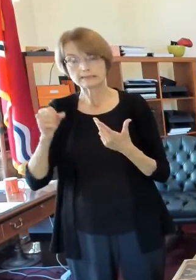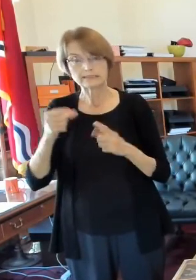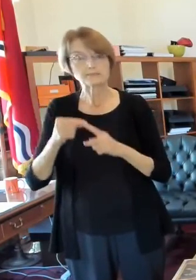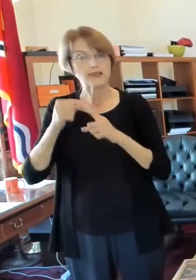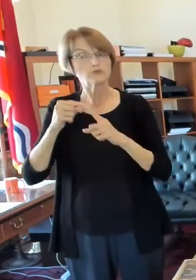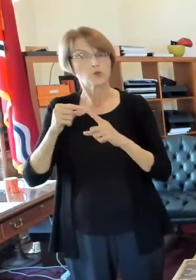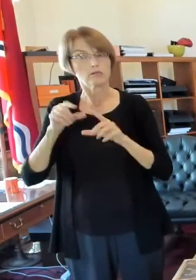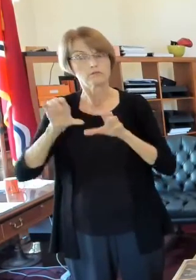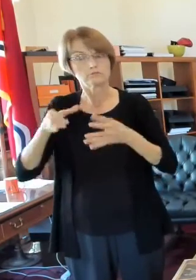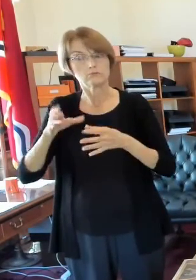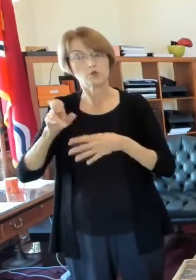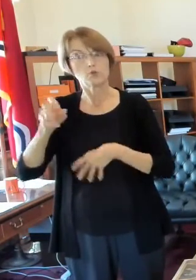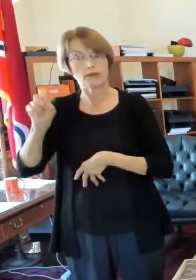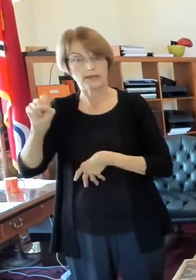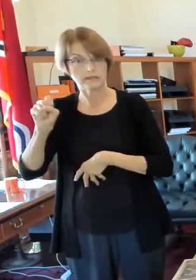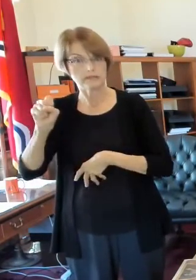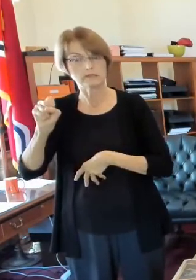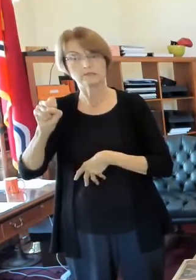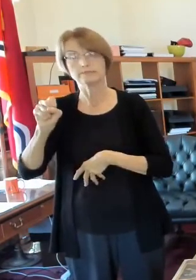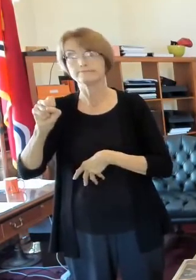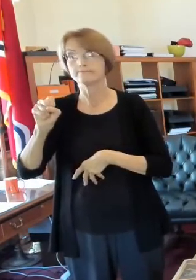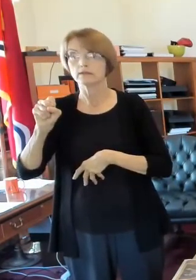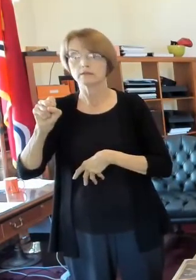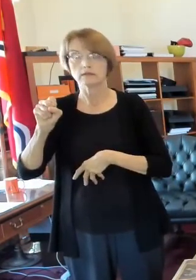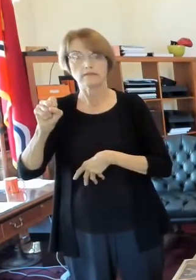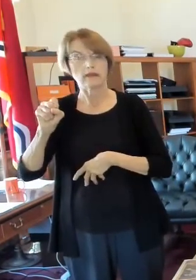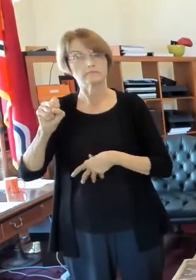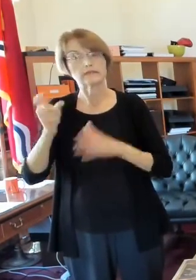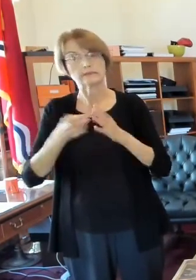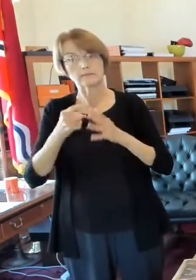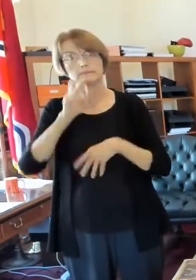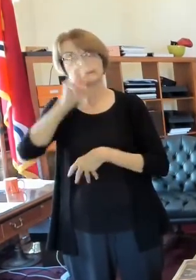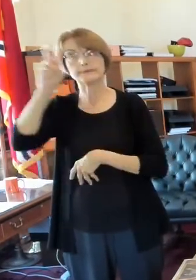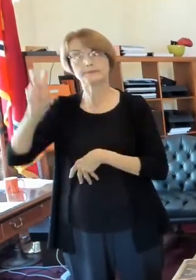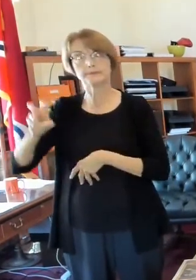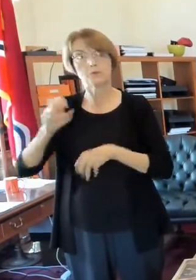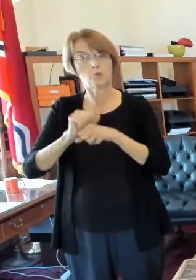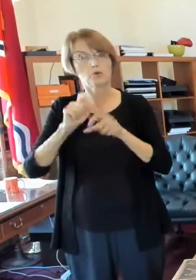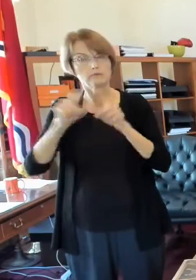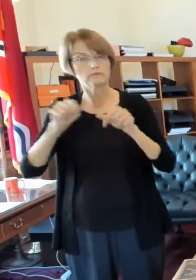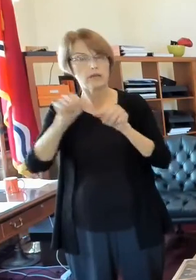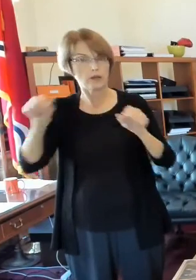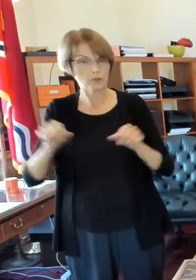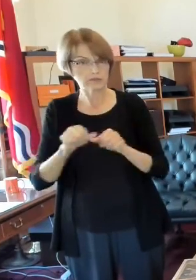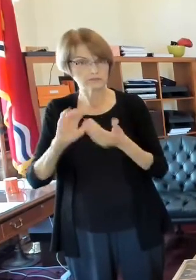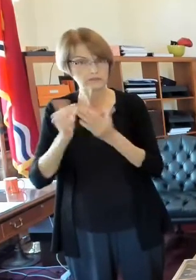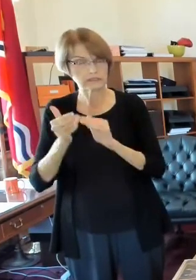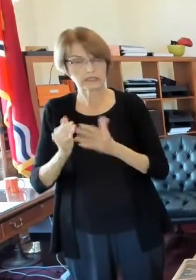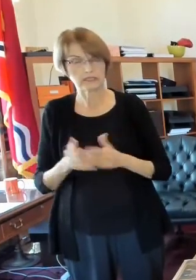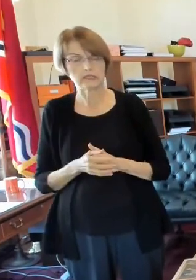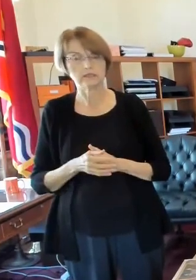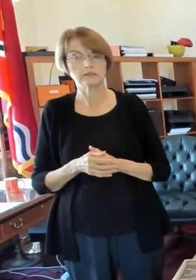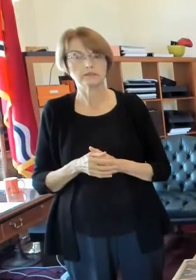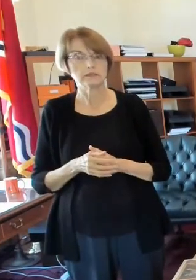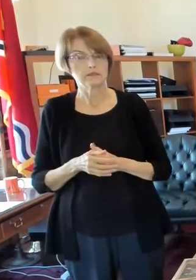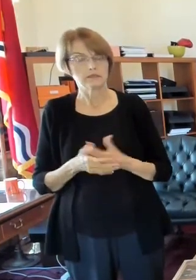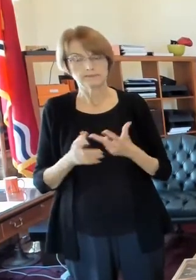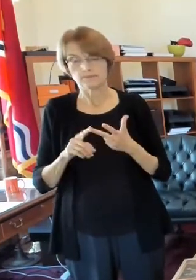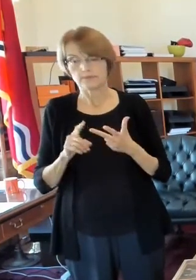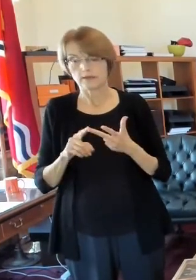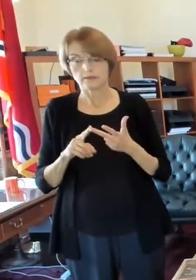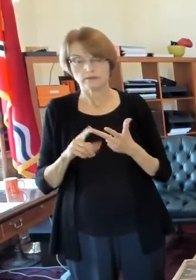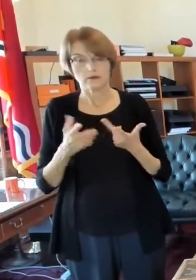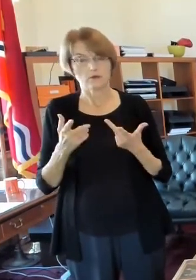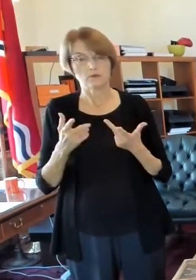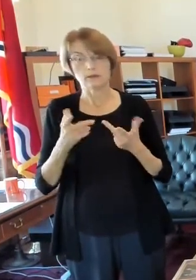that come together that sometimes are in other parts of the city. And it happens by calling people in